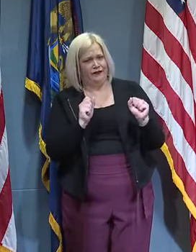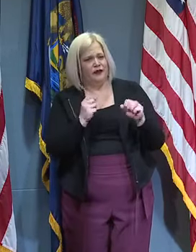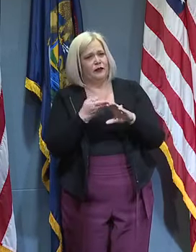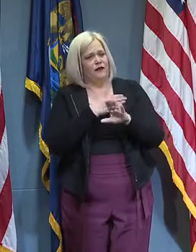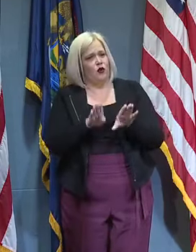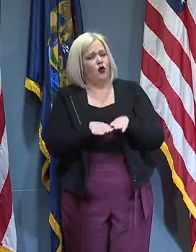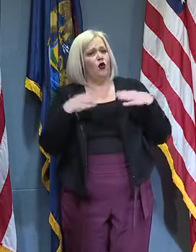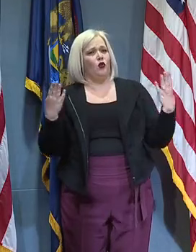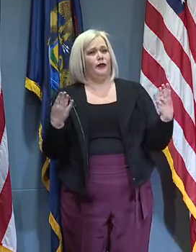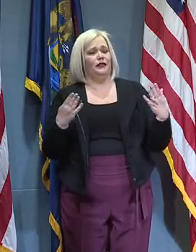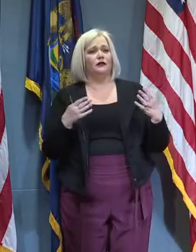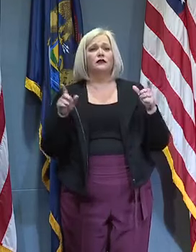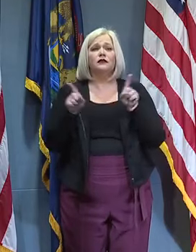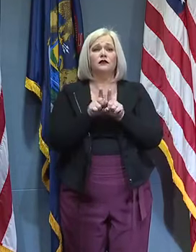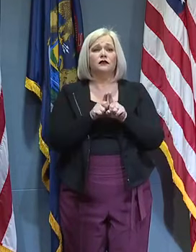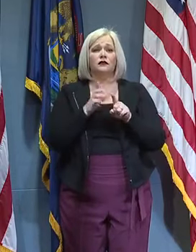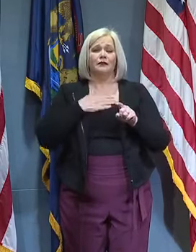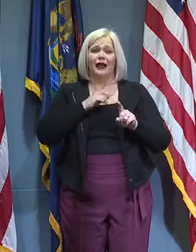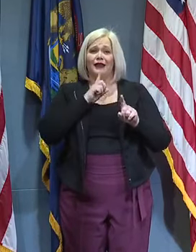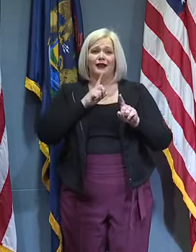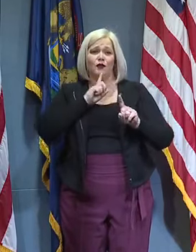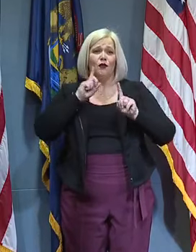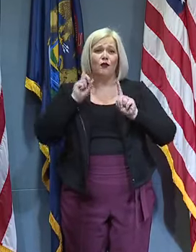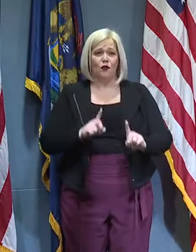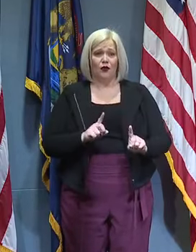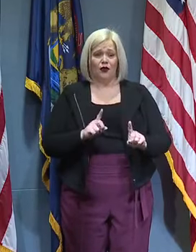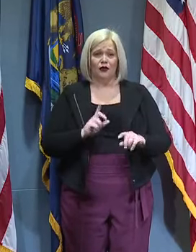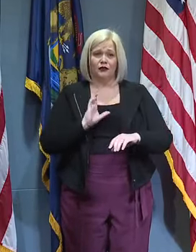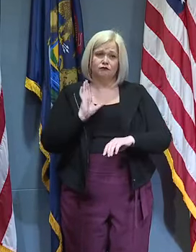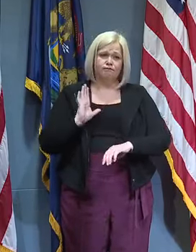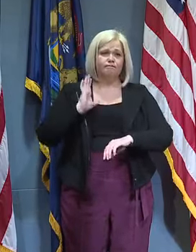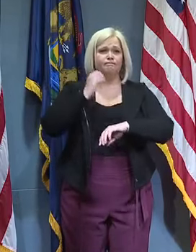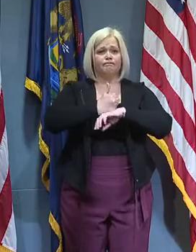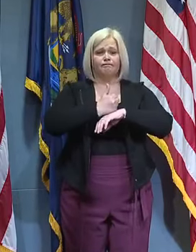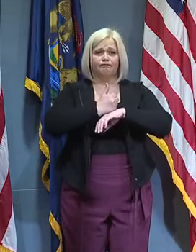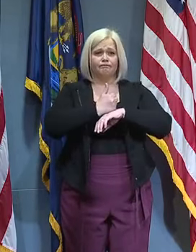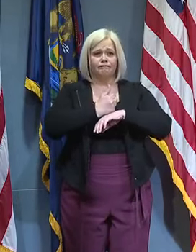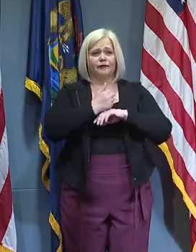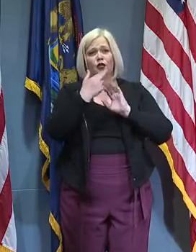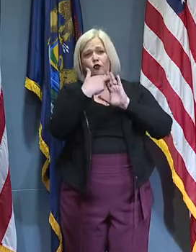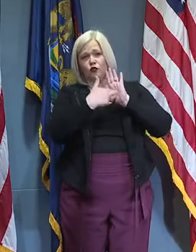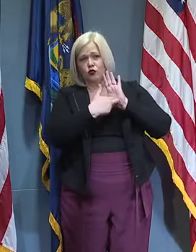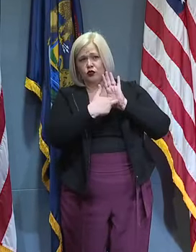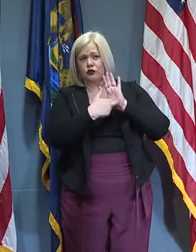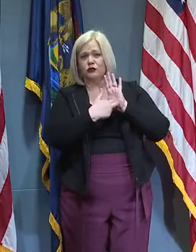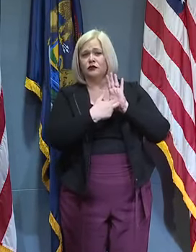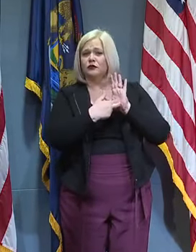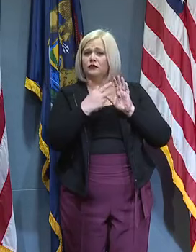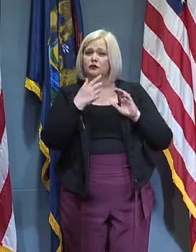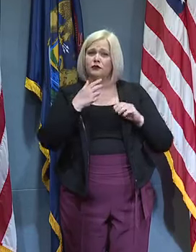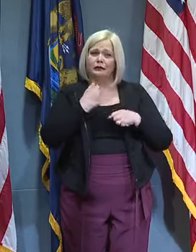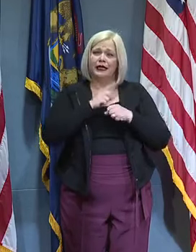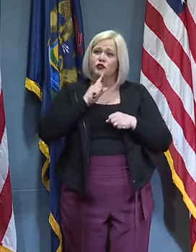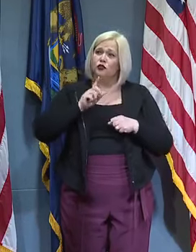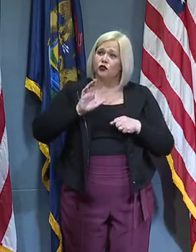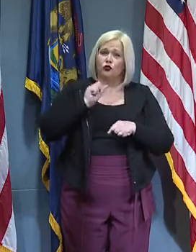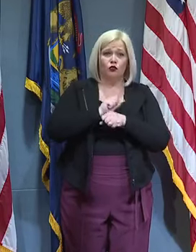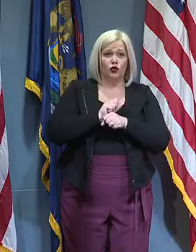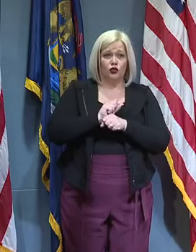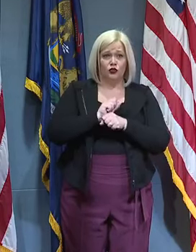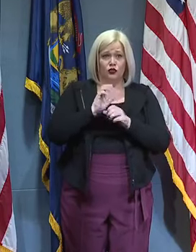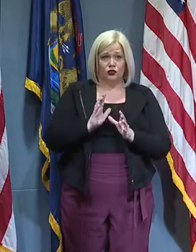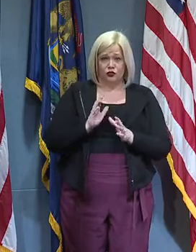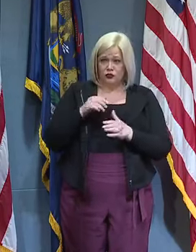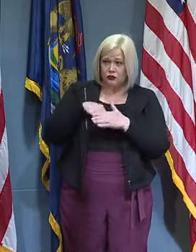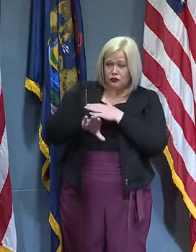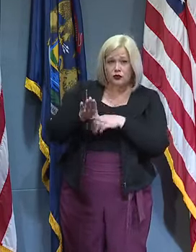I signed today also sets forth protocols for businesses to take so that their workers are safe. Like